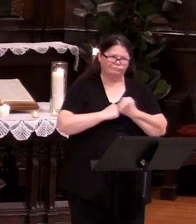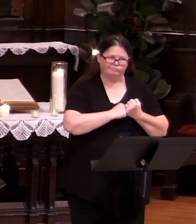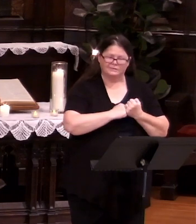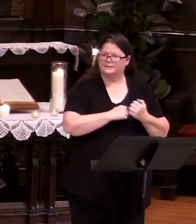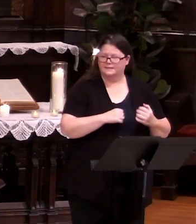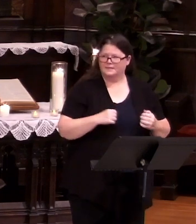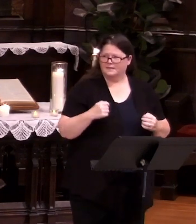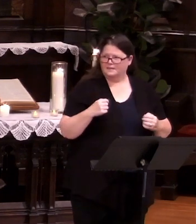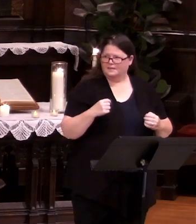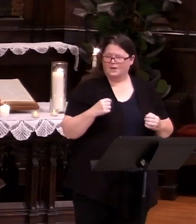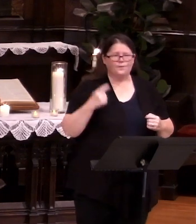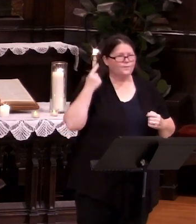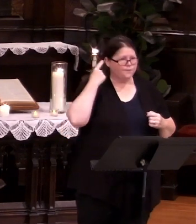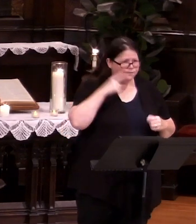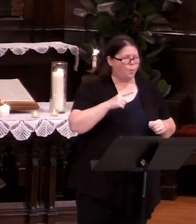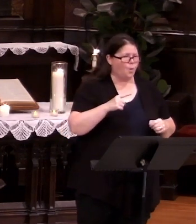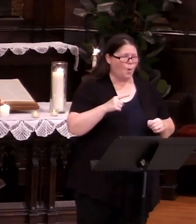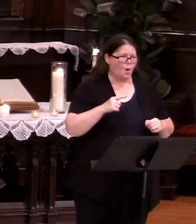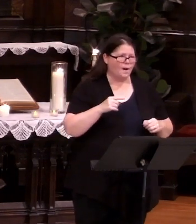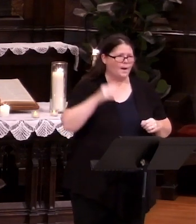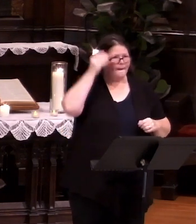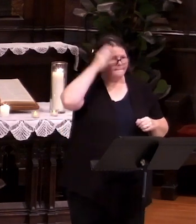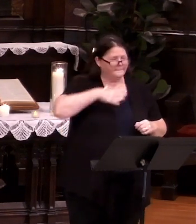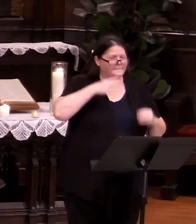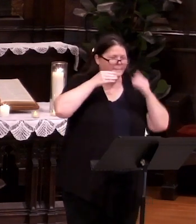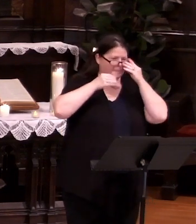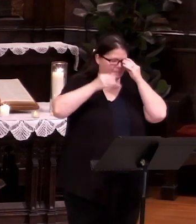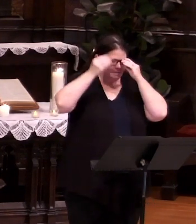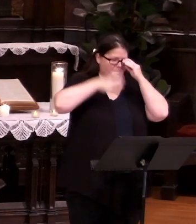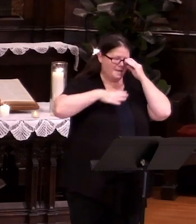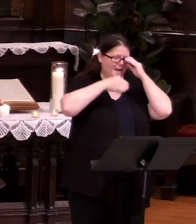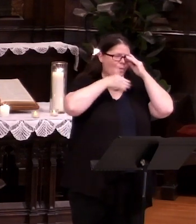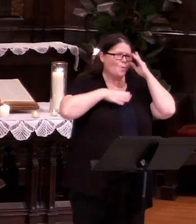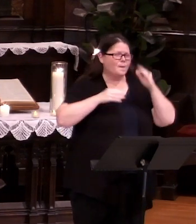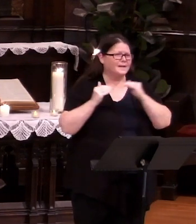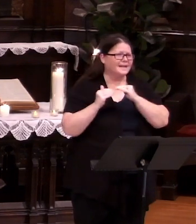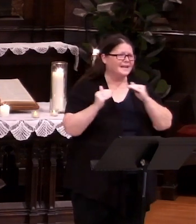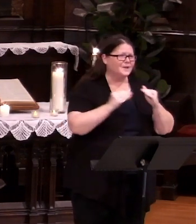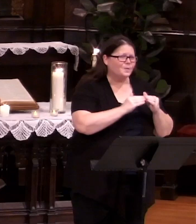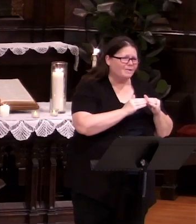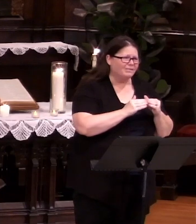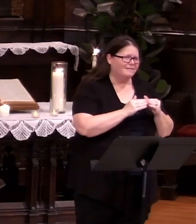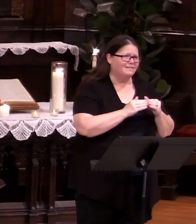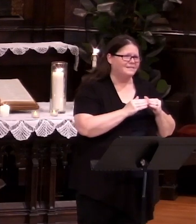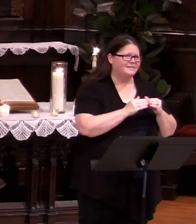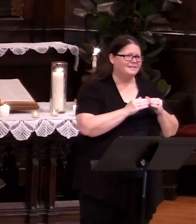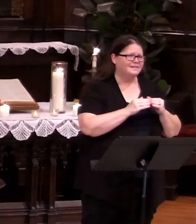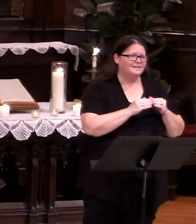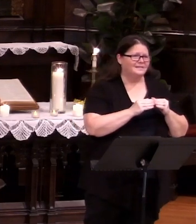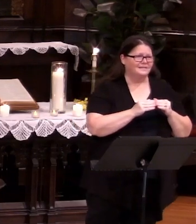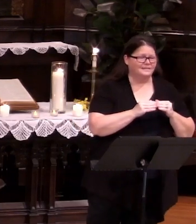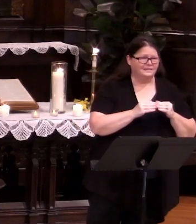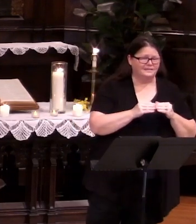bring about gender equality in our legal and social structures.